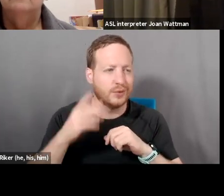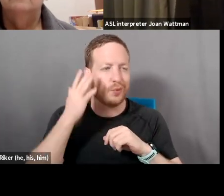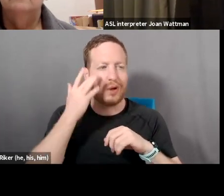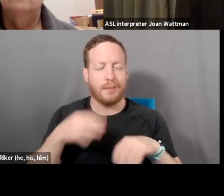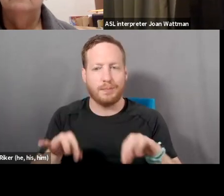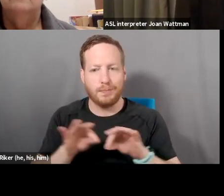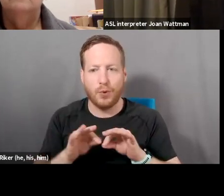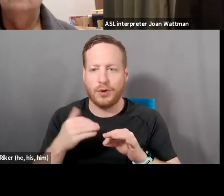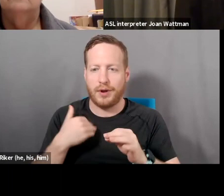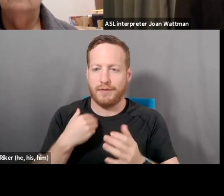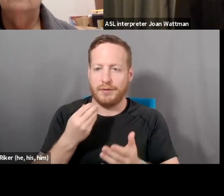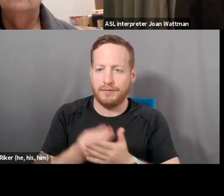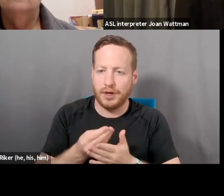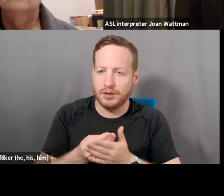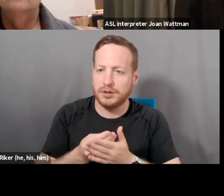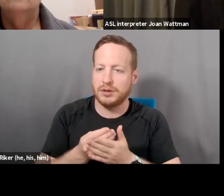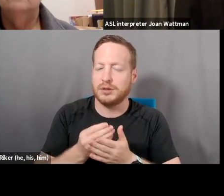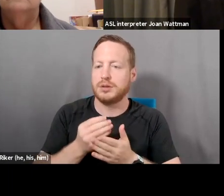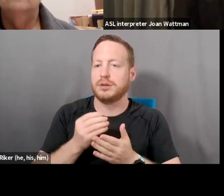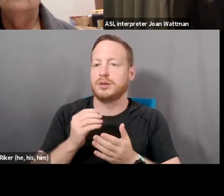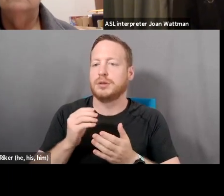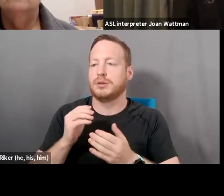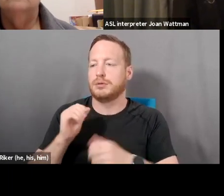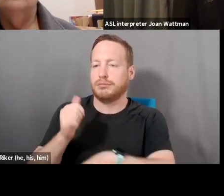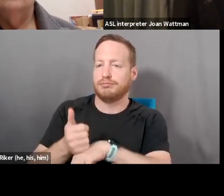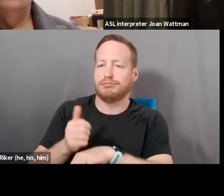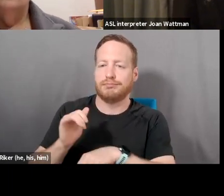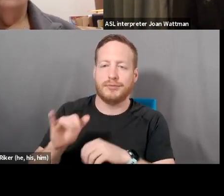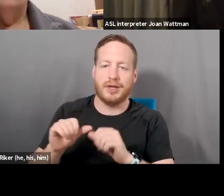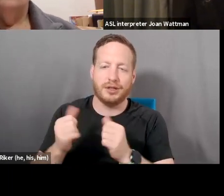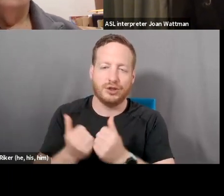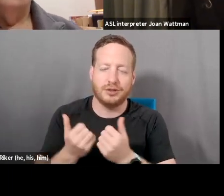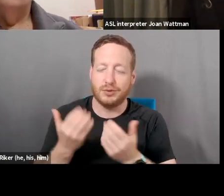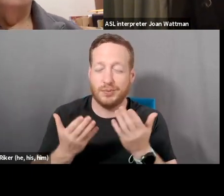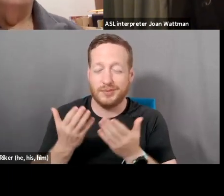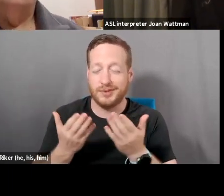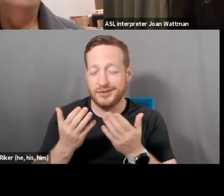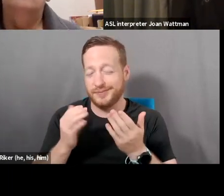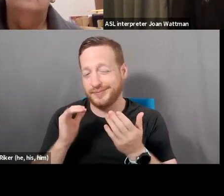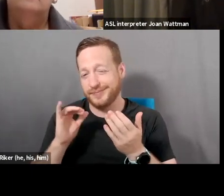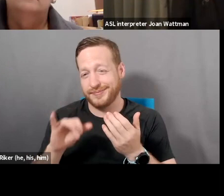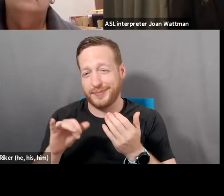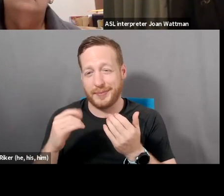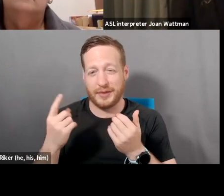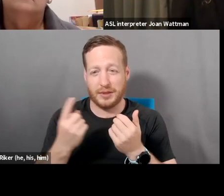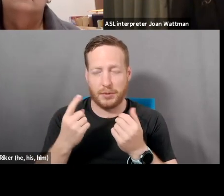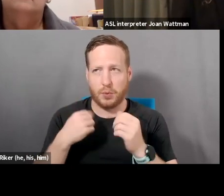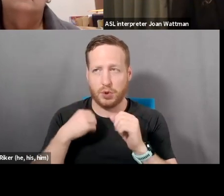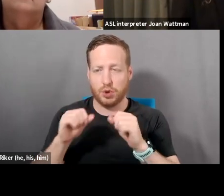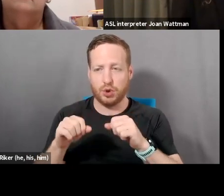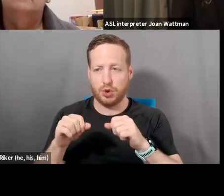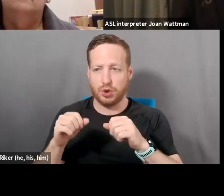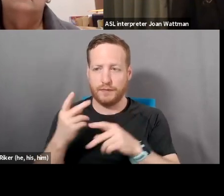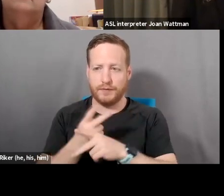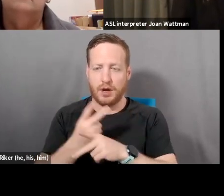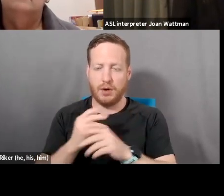legislature to express what the issues are in the deaf community, how we need funding, and maybe to gain their